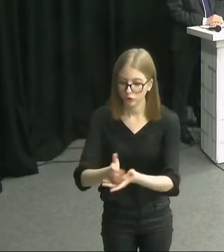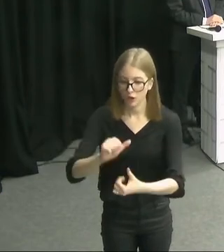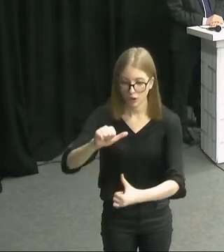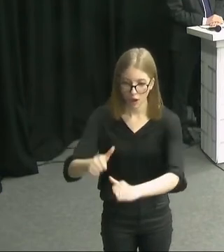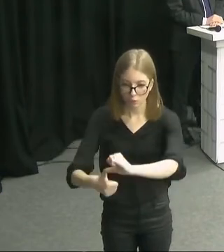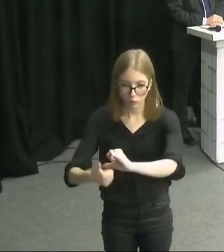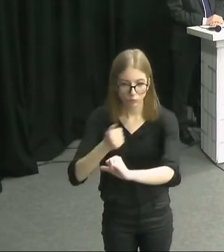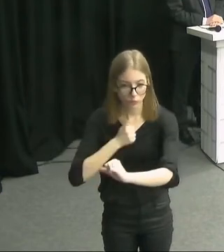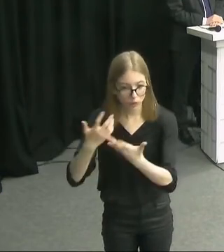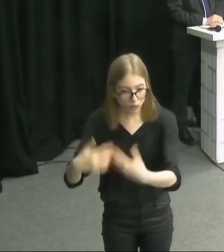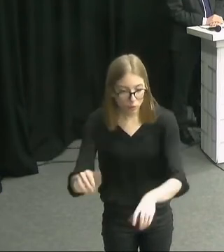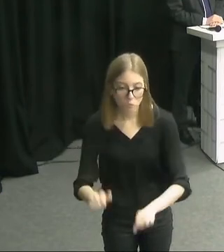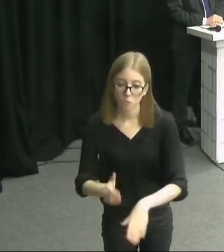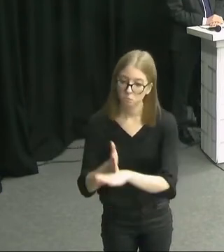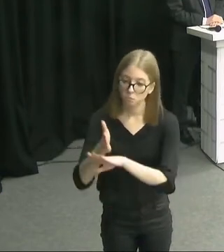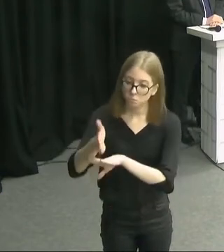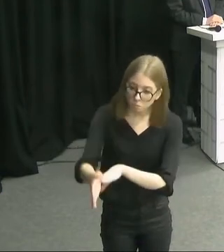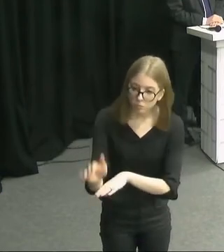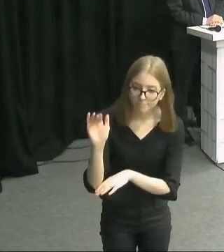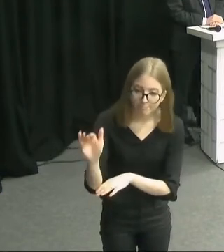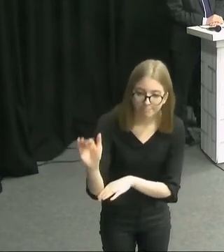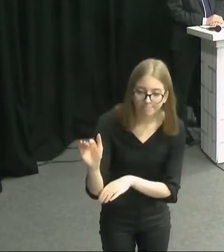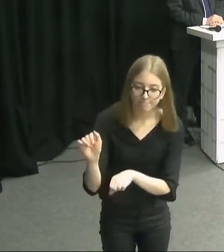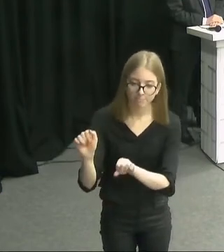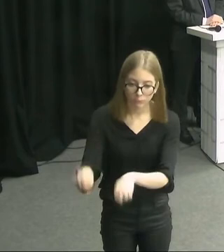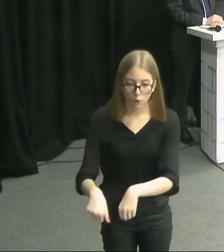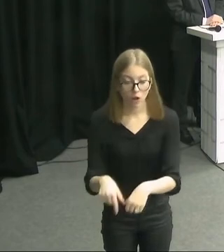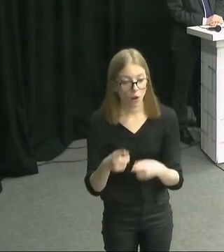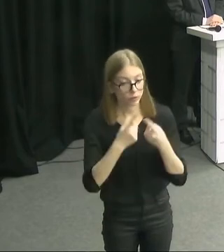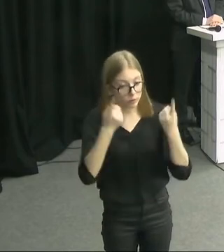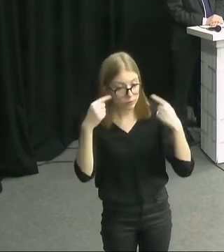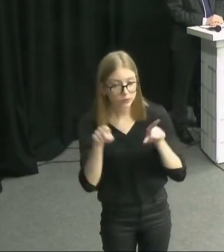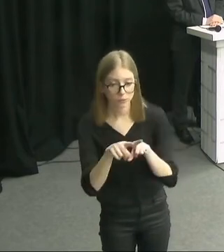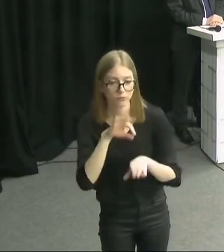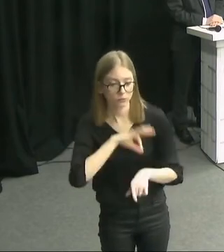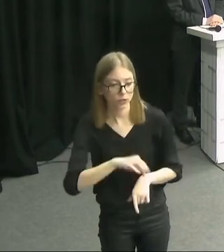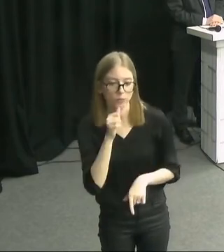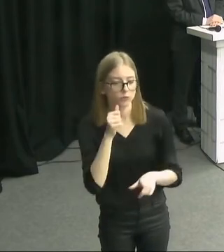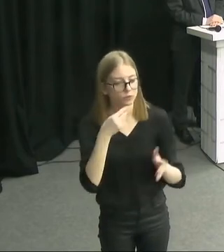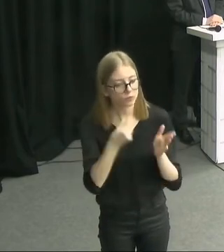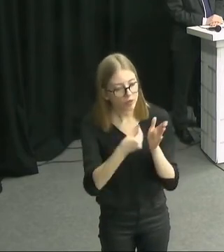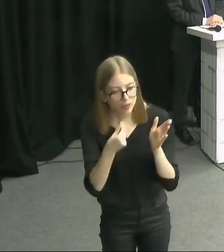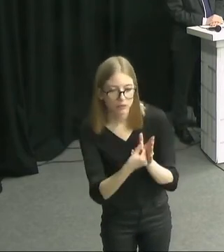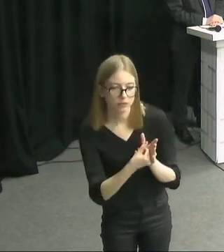financial side is very important. Harvard and MIT universities